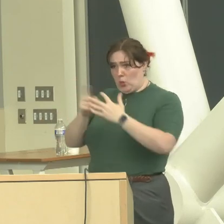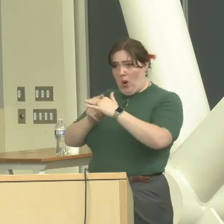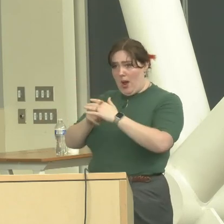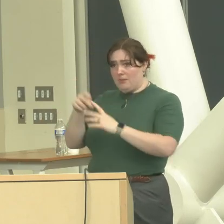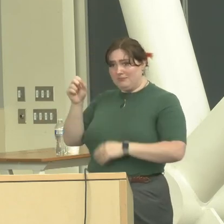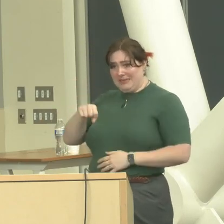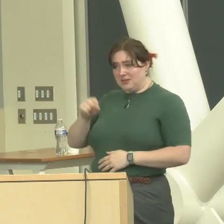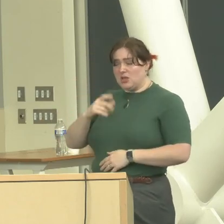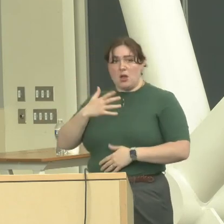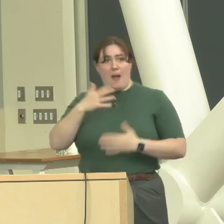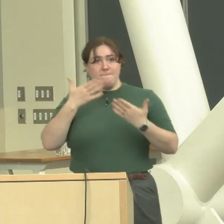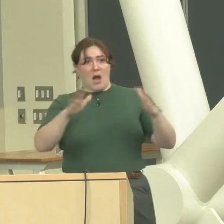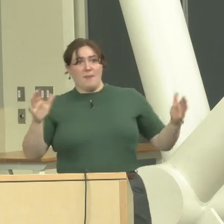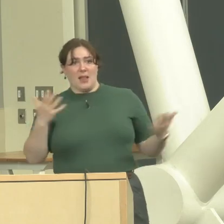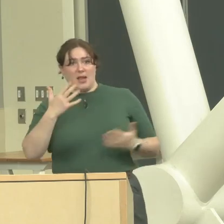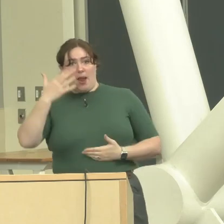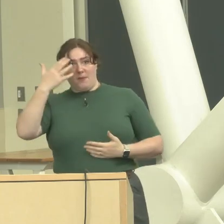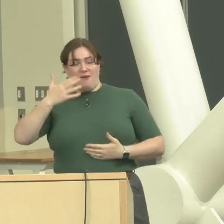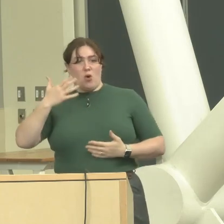question. Absolutely.